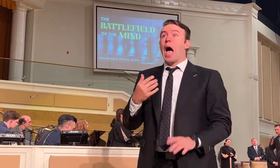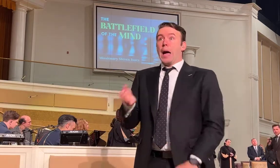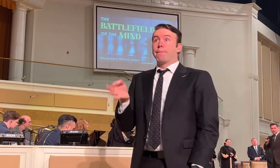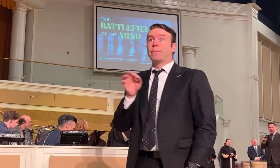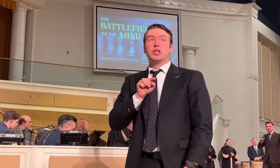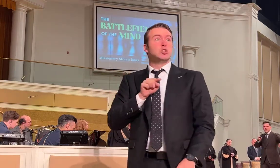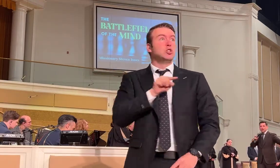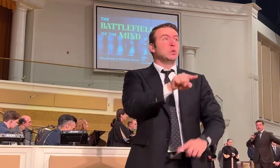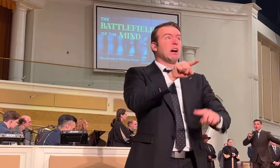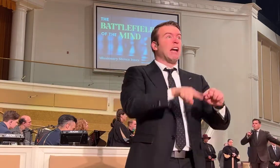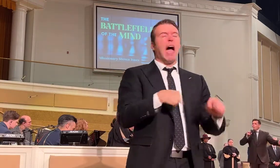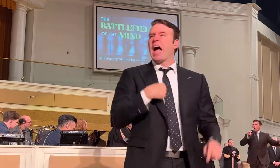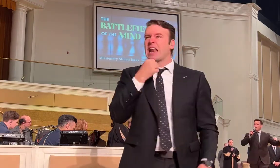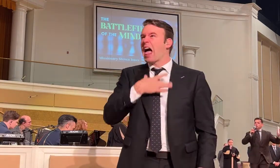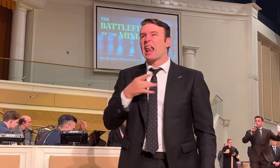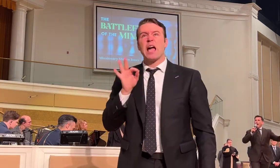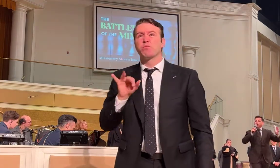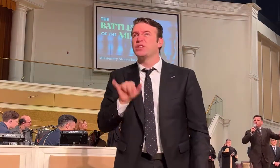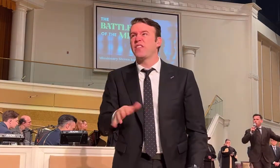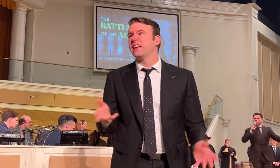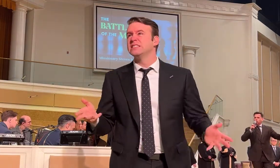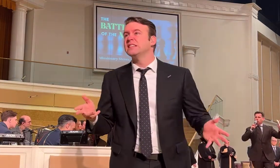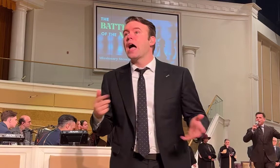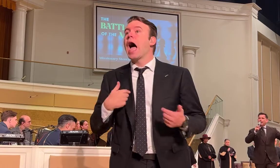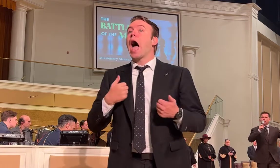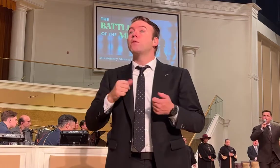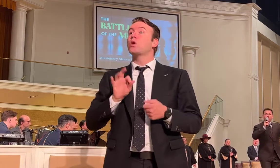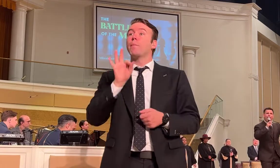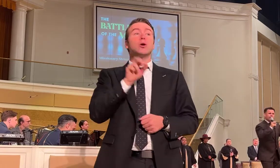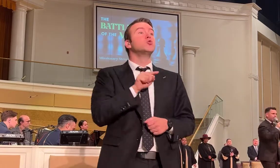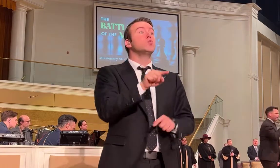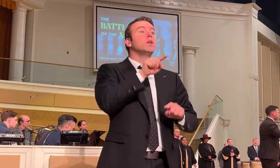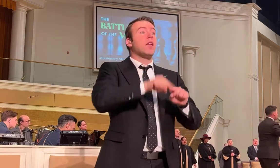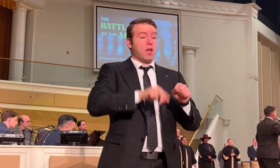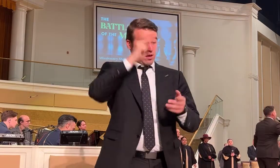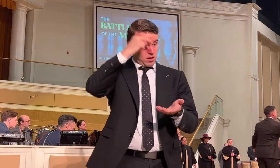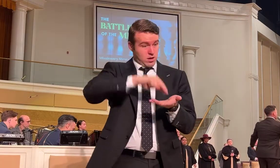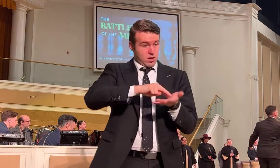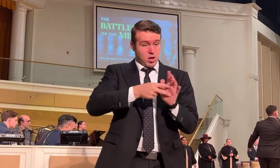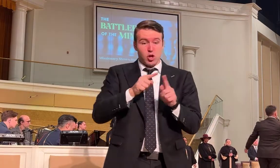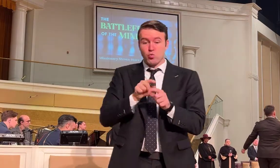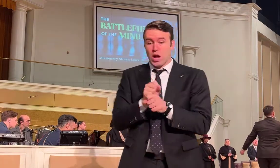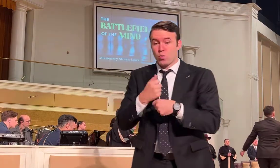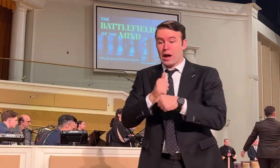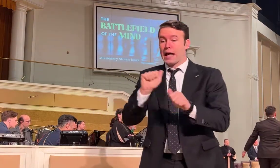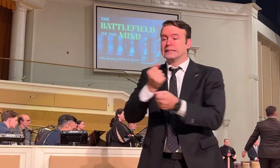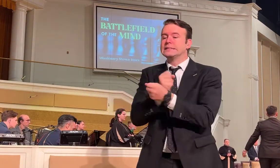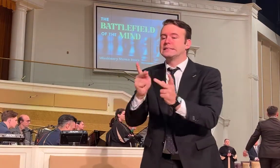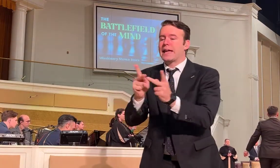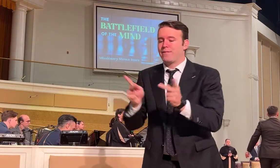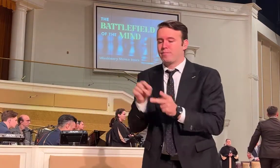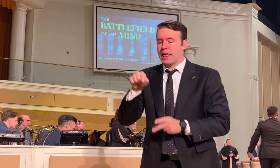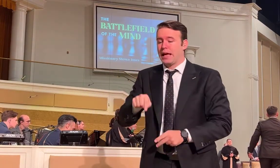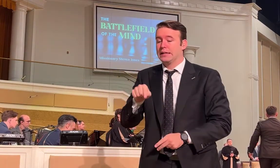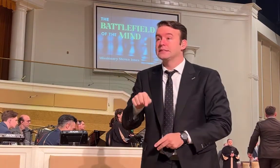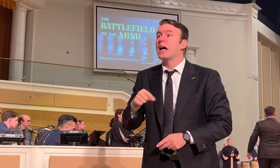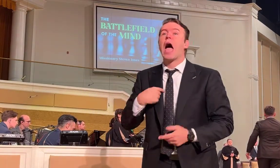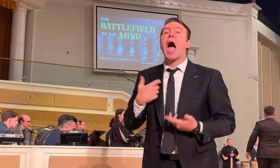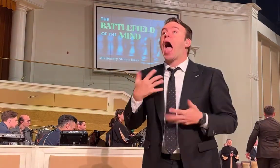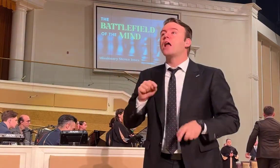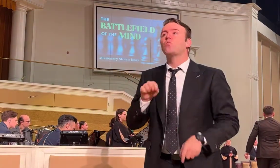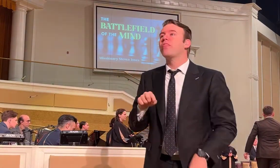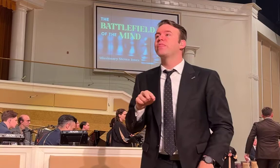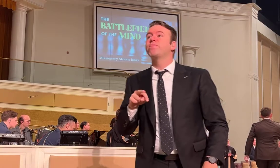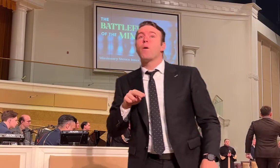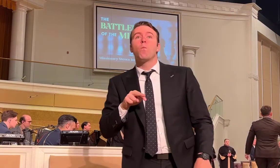least. But what I'm trying to do is create an environment. I don't want them to walk out of their favorite Hollywood movie